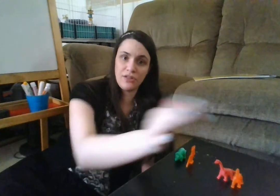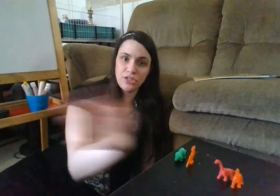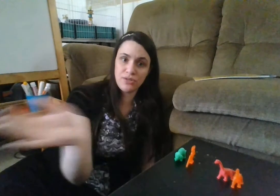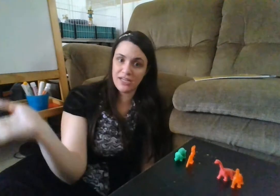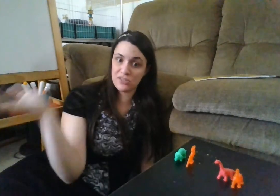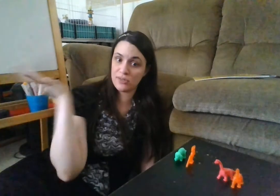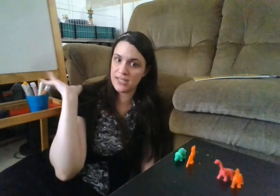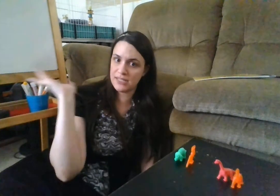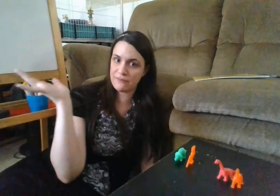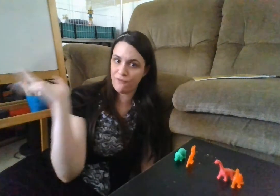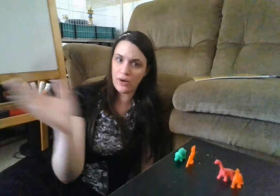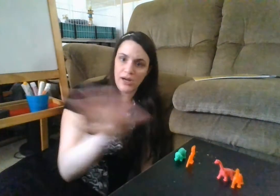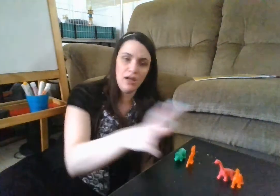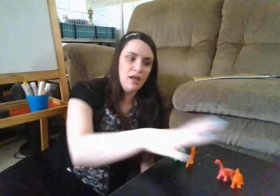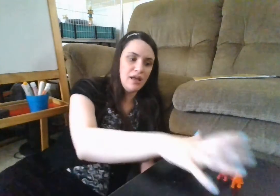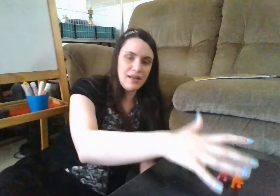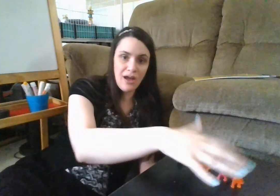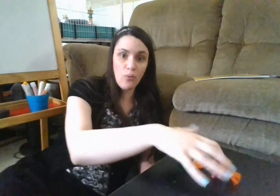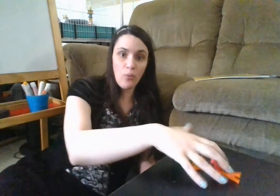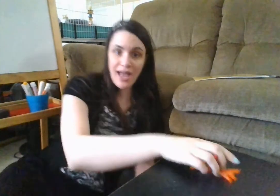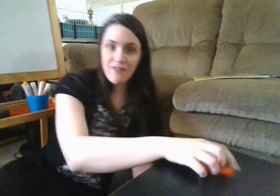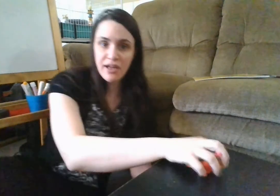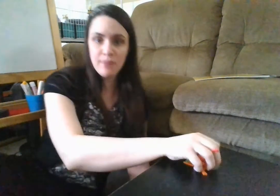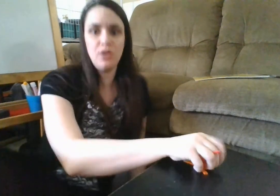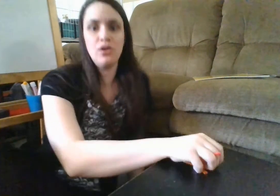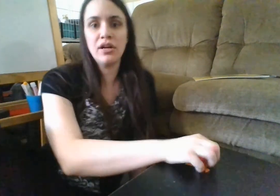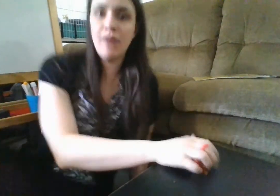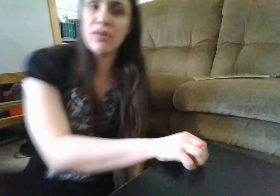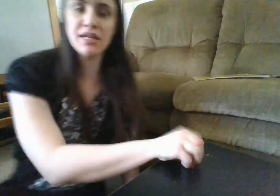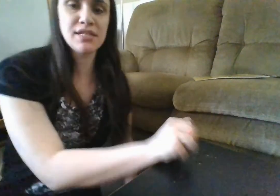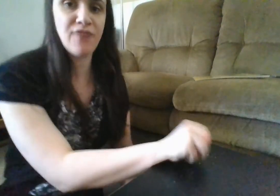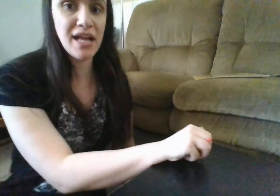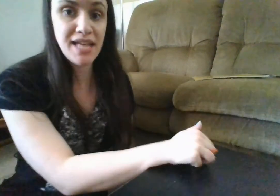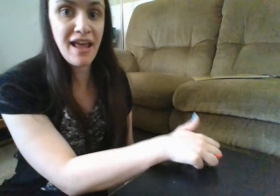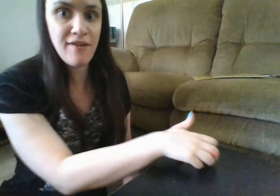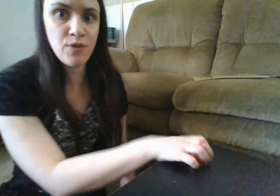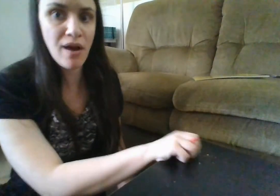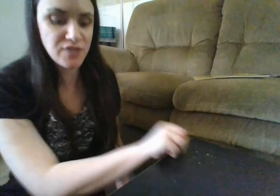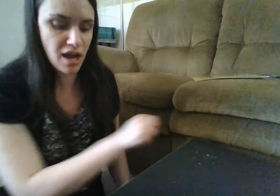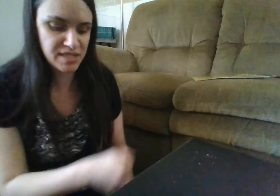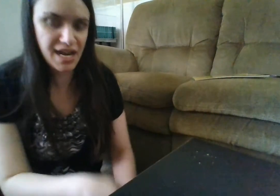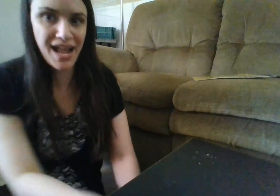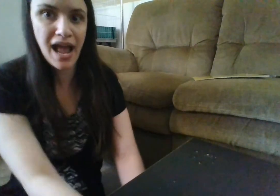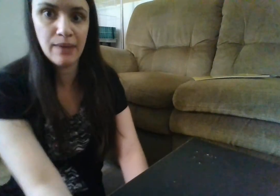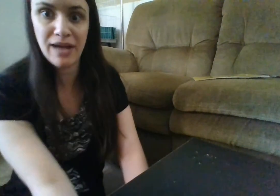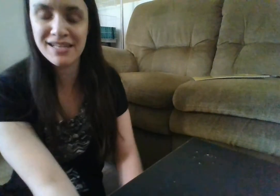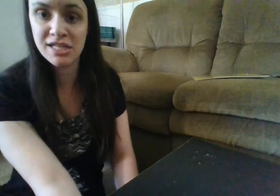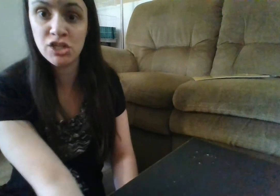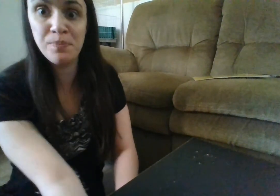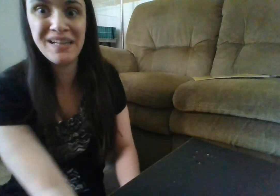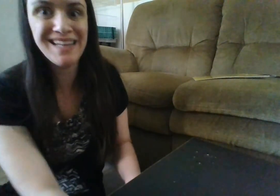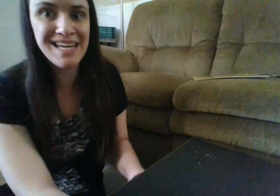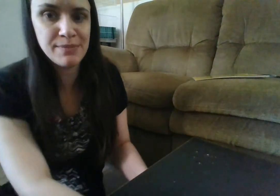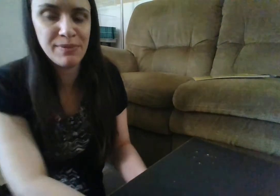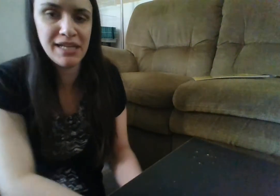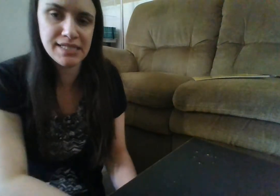2 dinosaurs is 4. Now, we have a computer game with this, friends. If you have time today, I would ask that you please play this